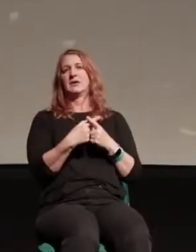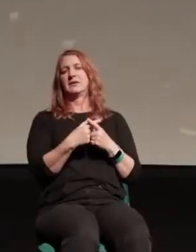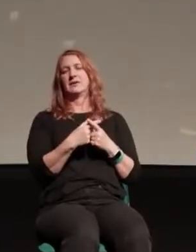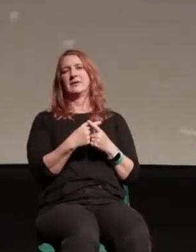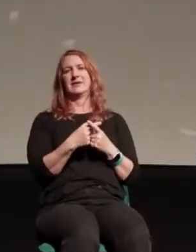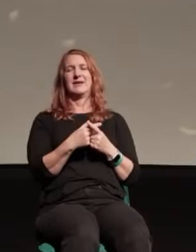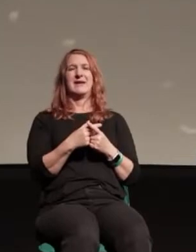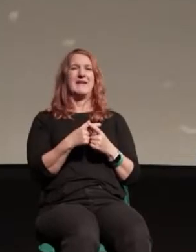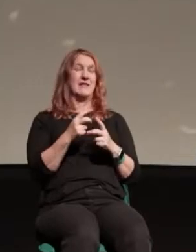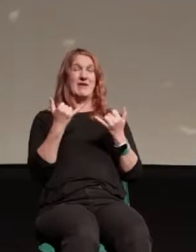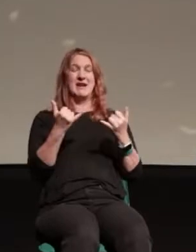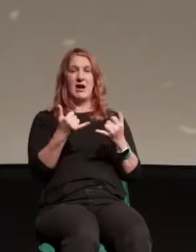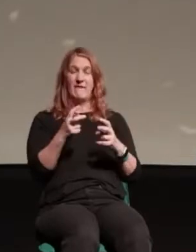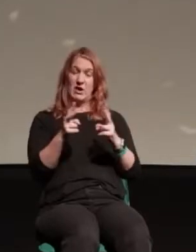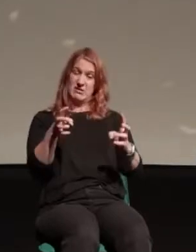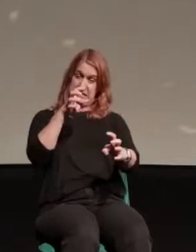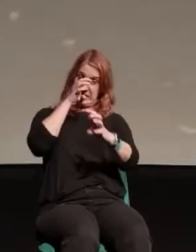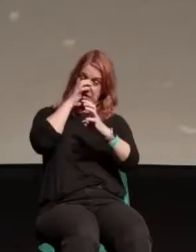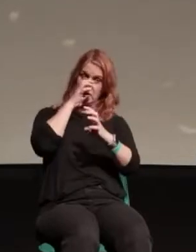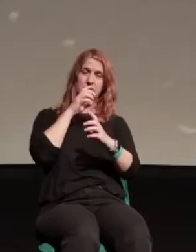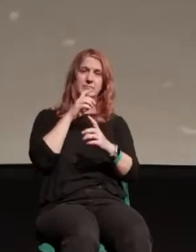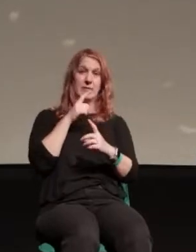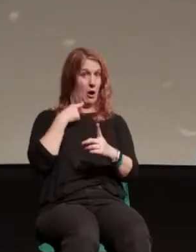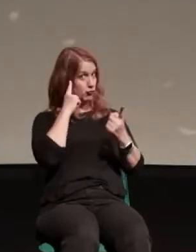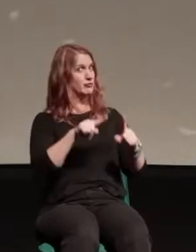onerous and restrictive, which is entirely reasonable,